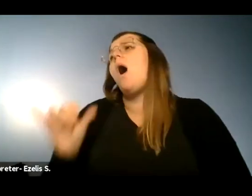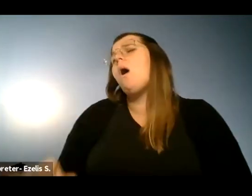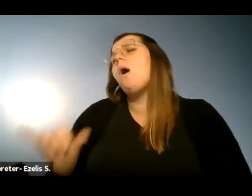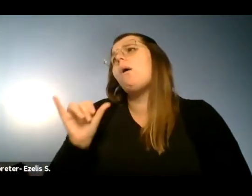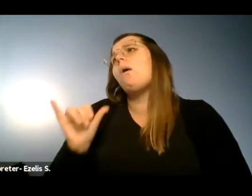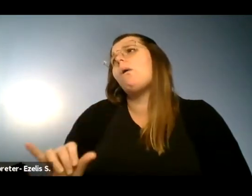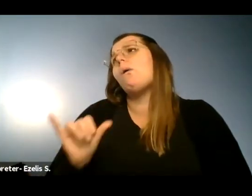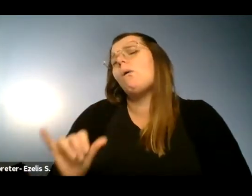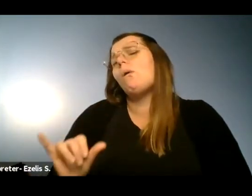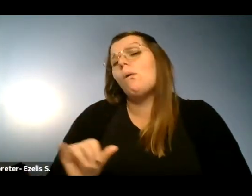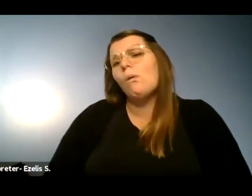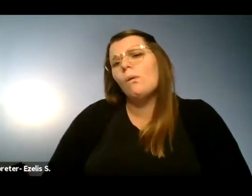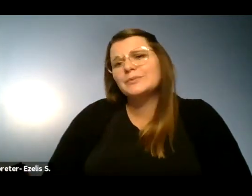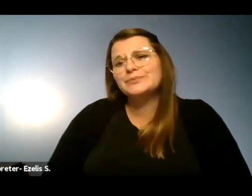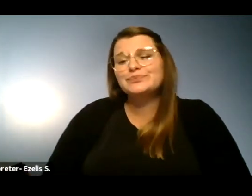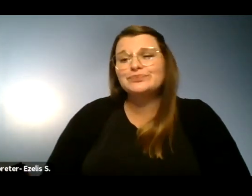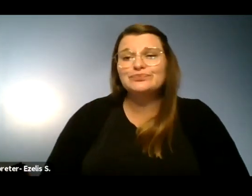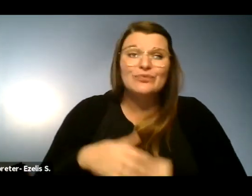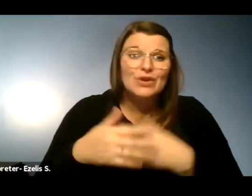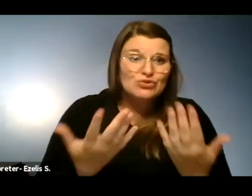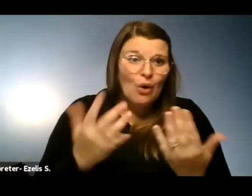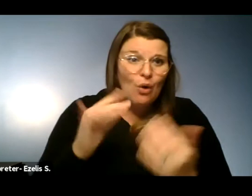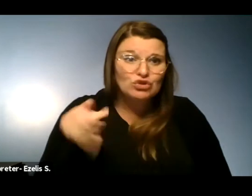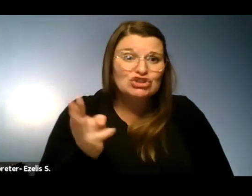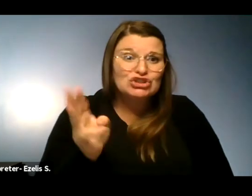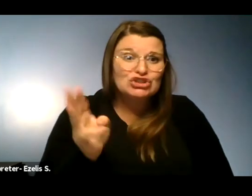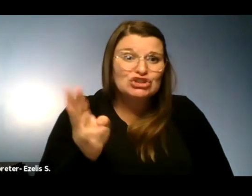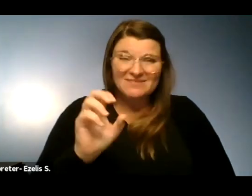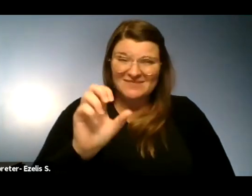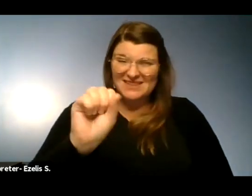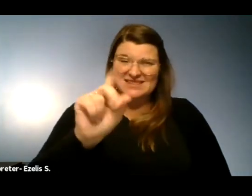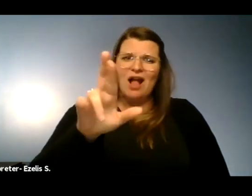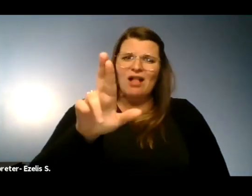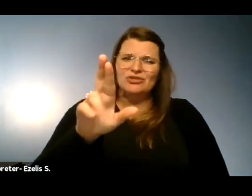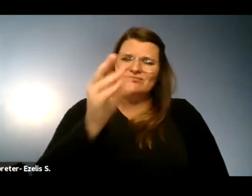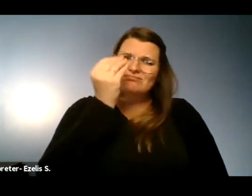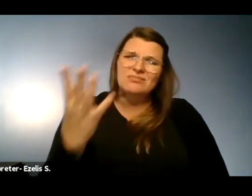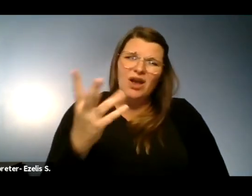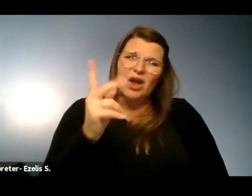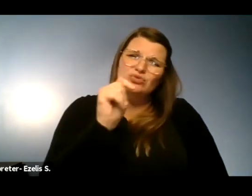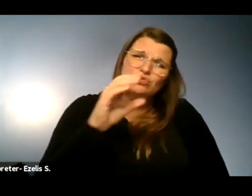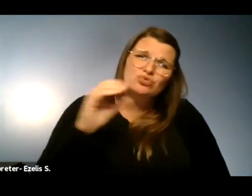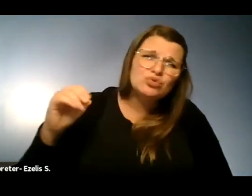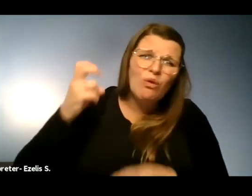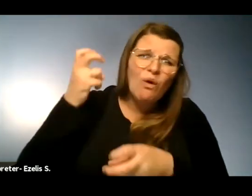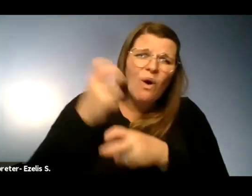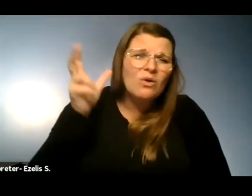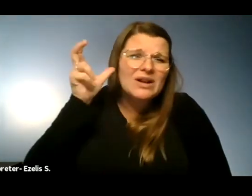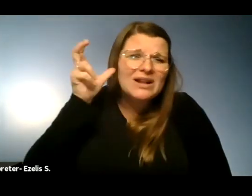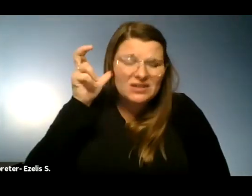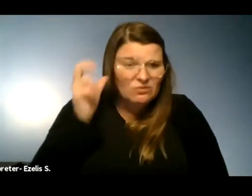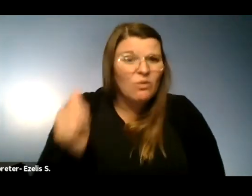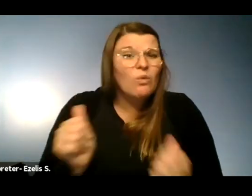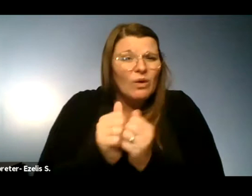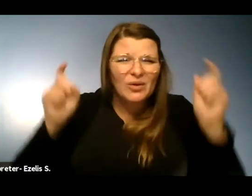Oh. So Skylar's saying it's too hard to listen, even with my hearing